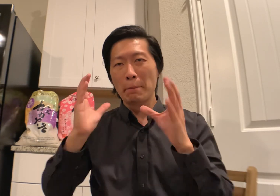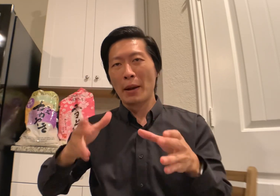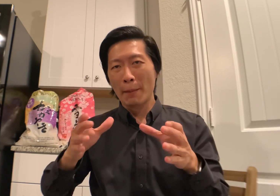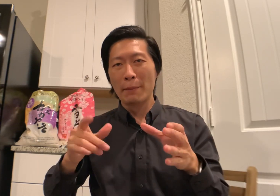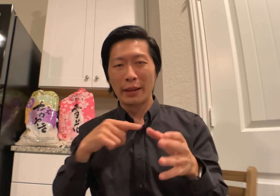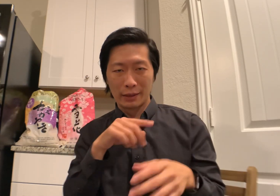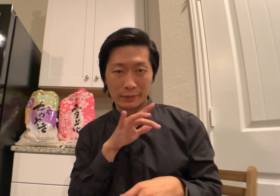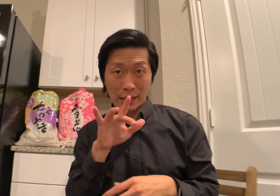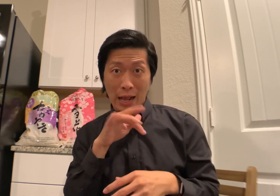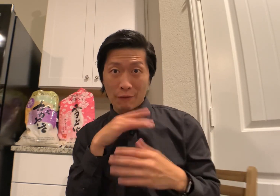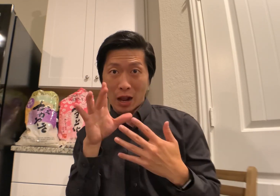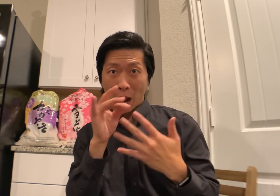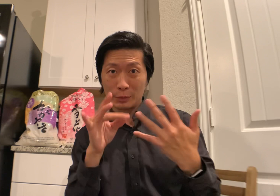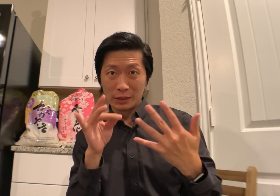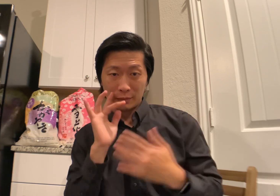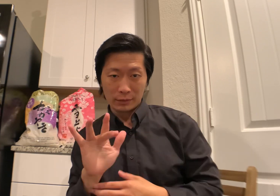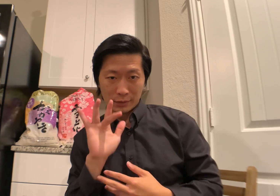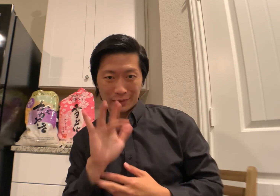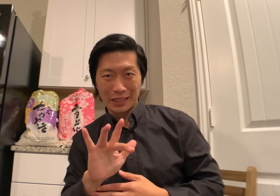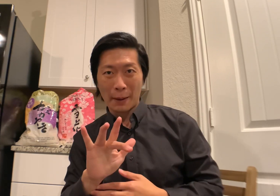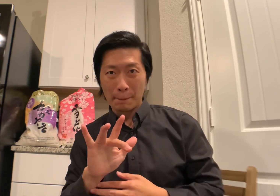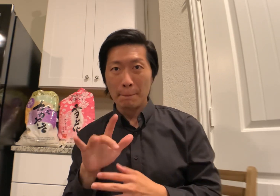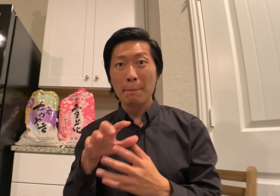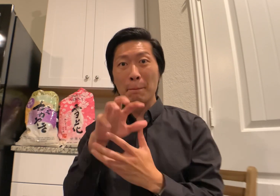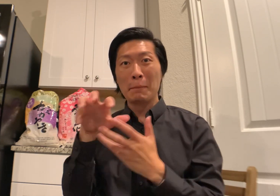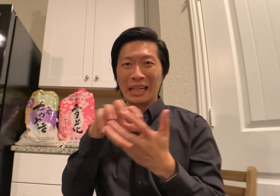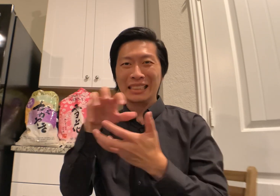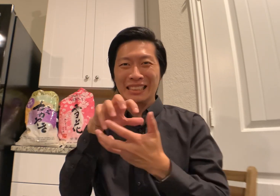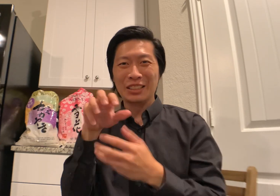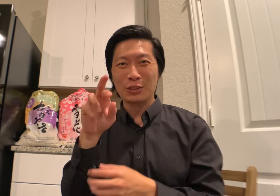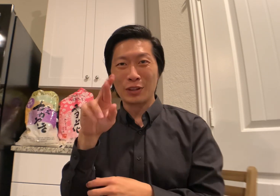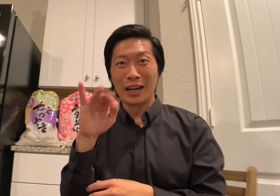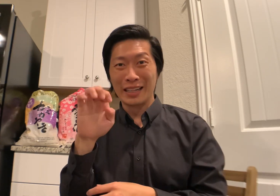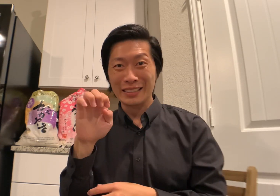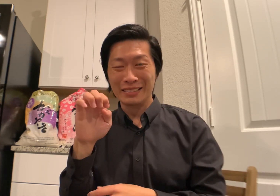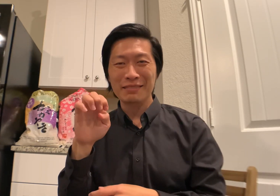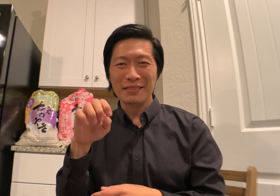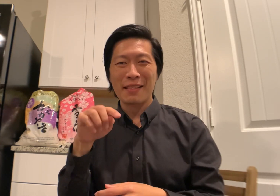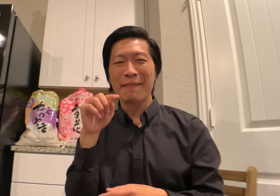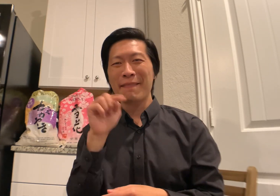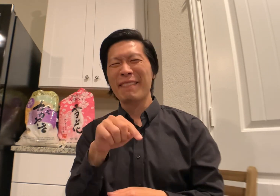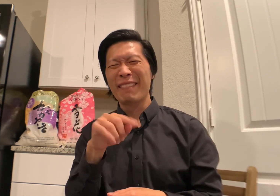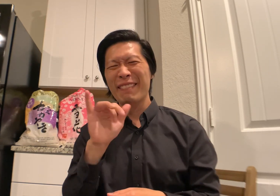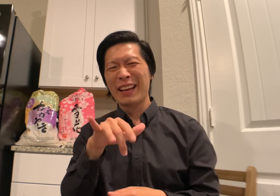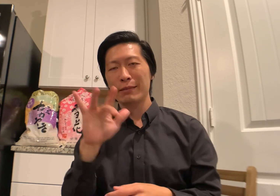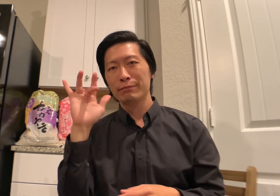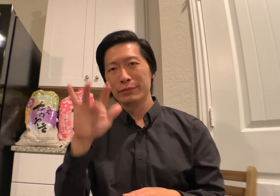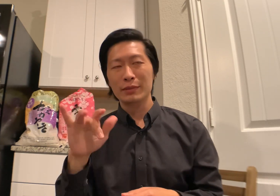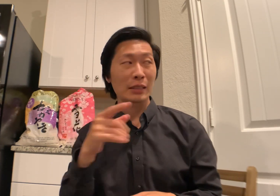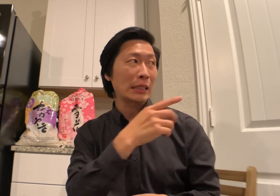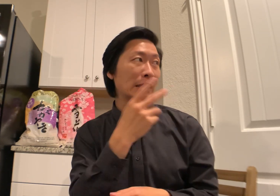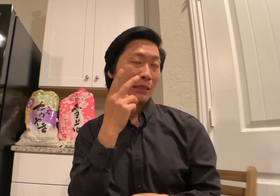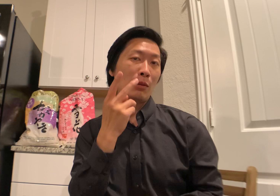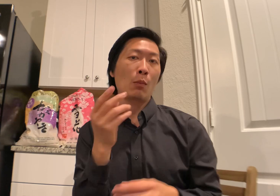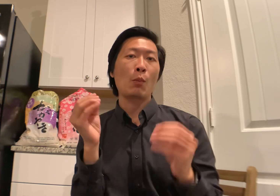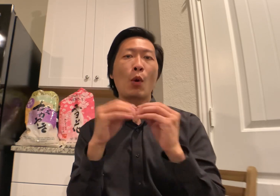rice cooker, and I've selected the mixed rice option and clicked